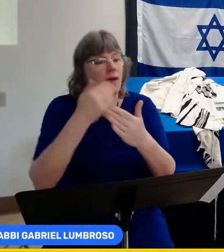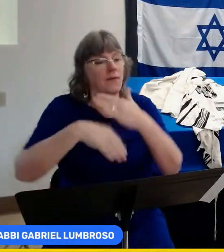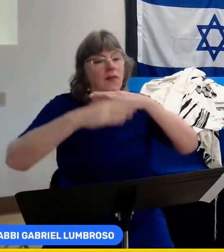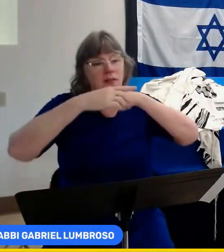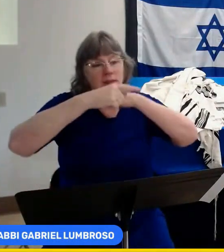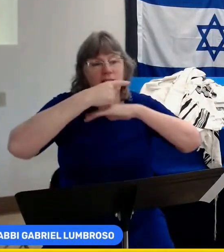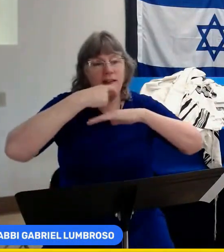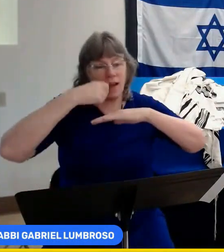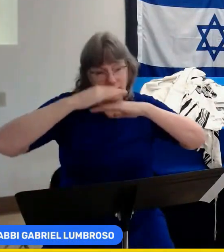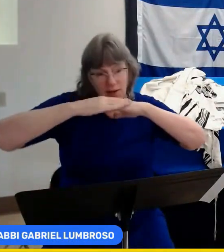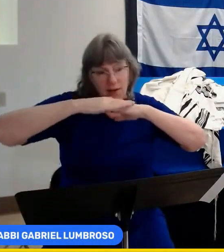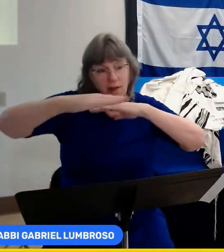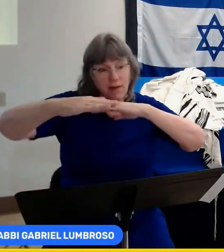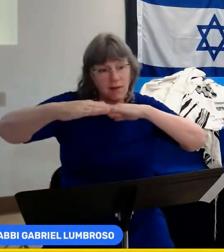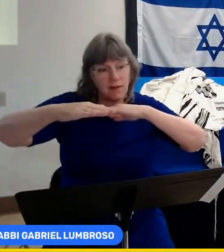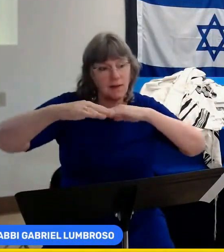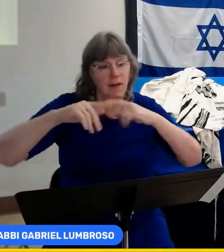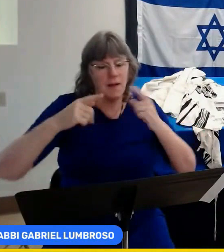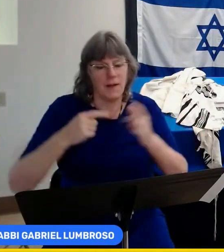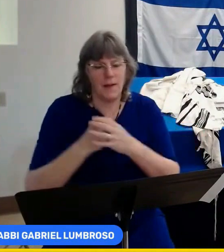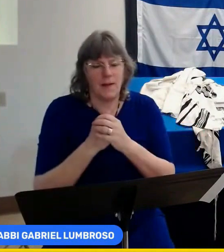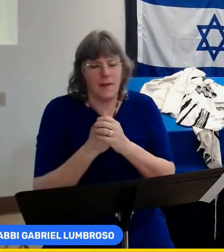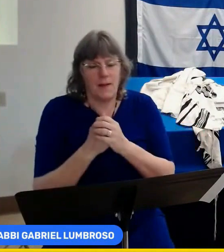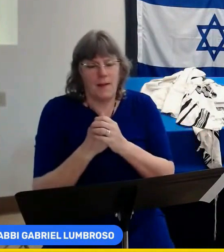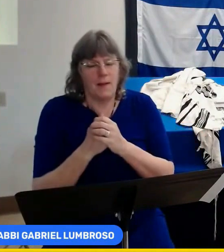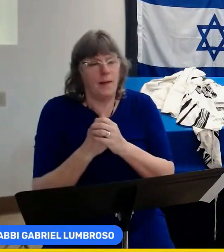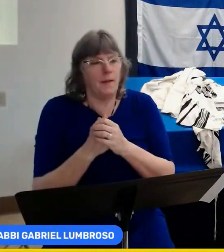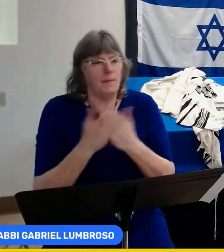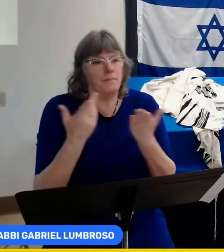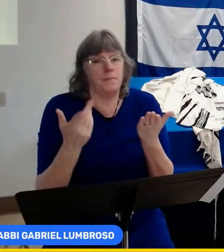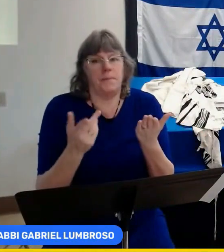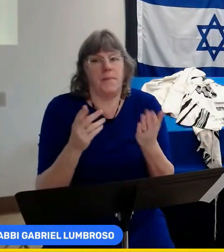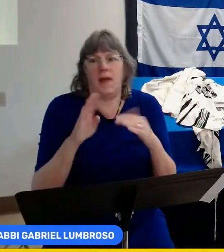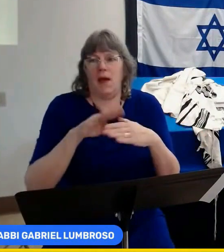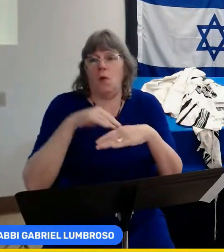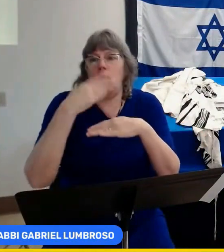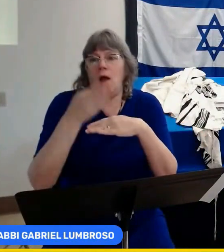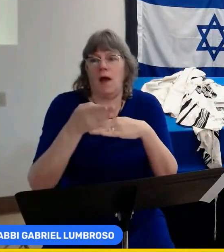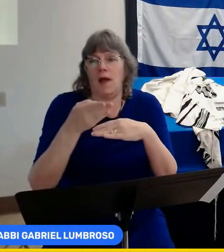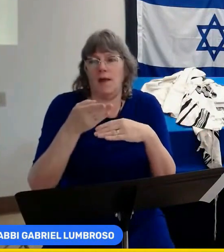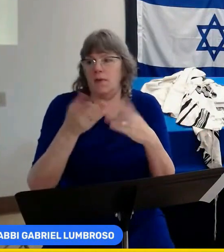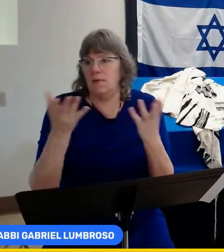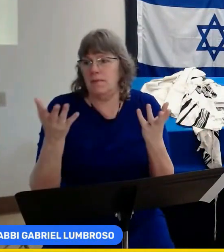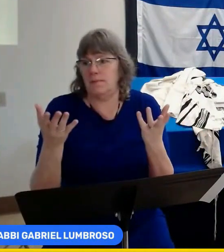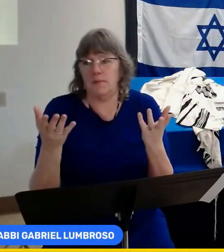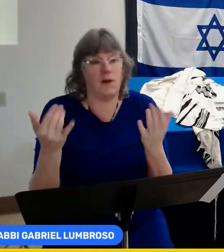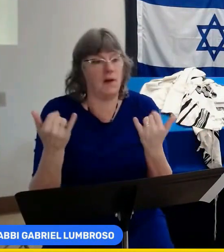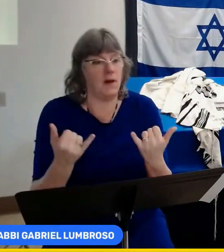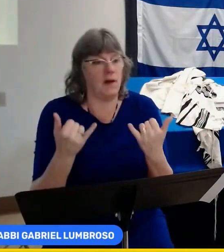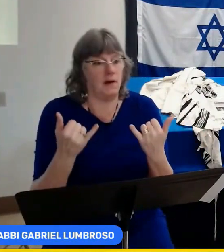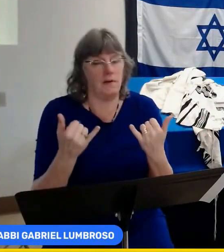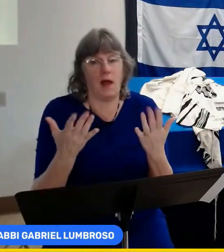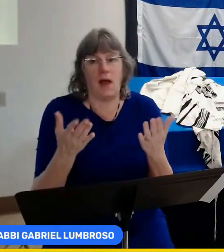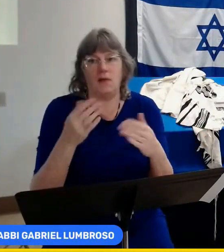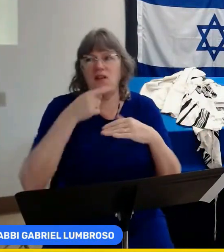Egypt's legislation. They needed their own legislation. So be like America across the sea, they came here.